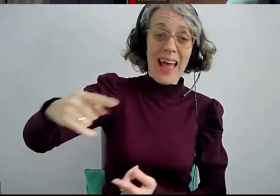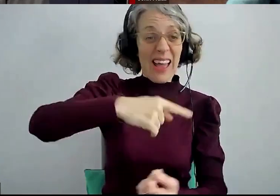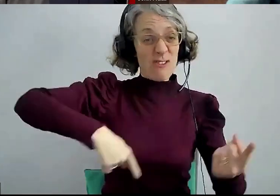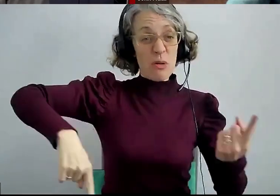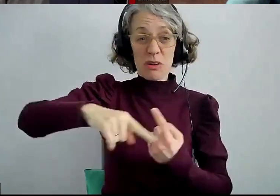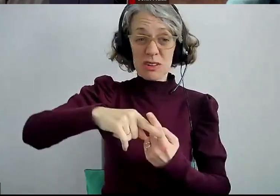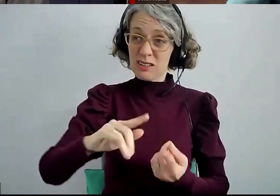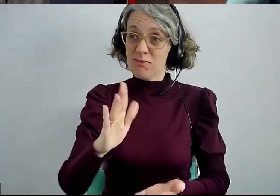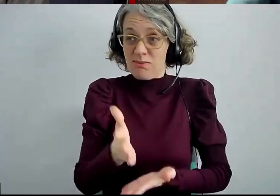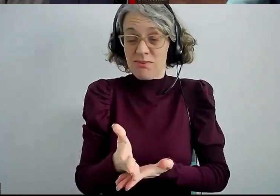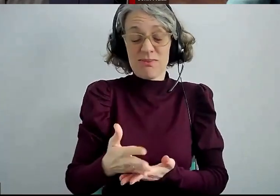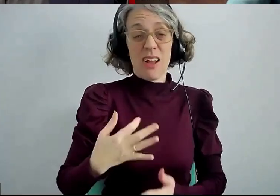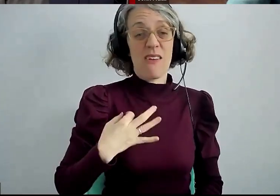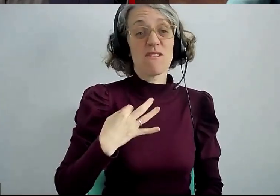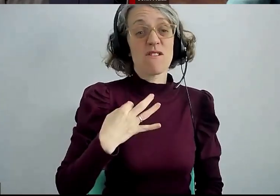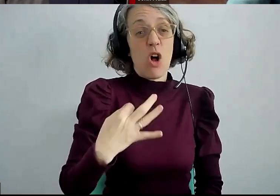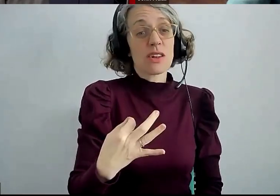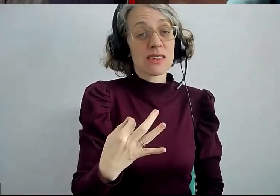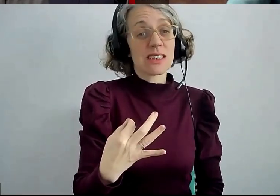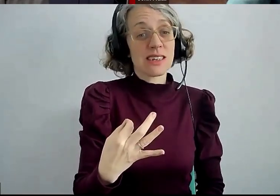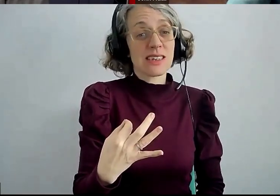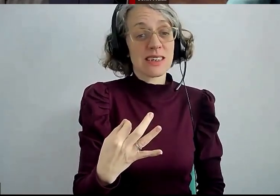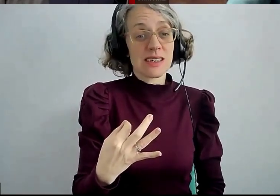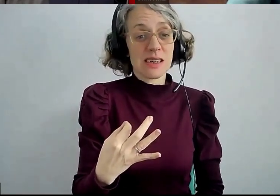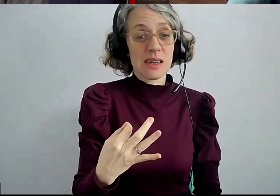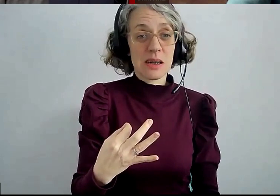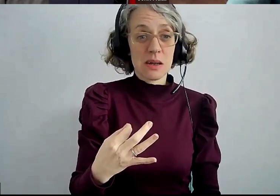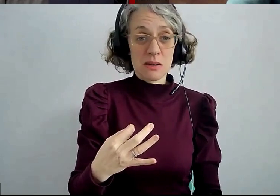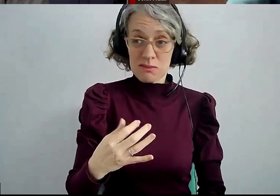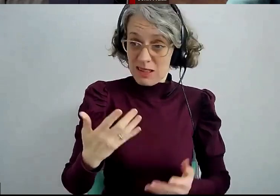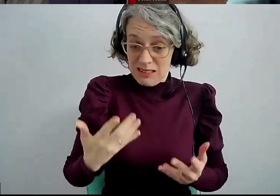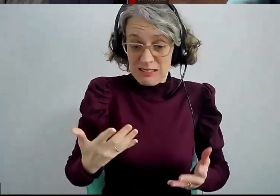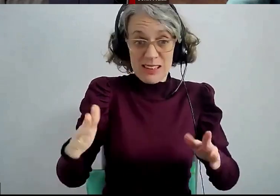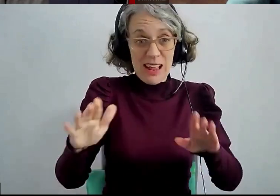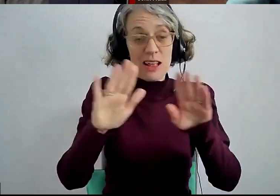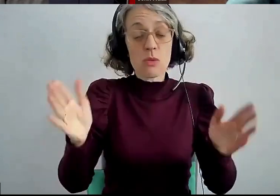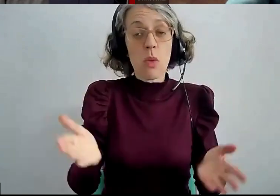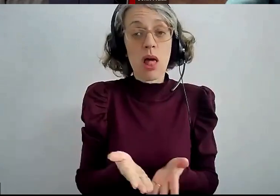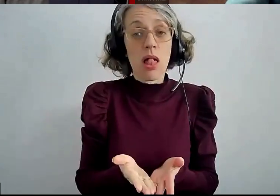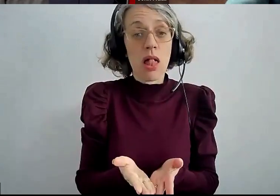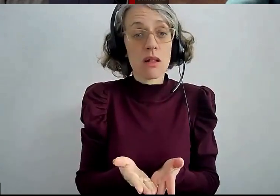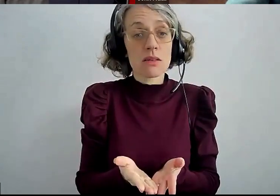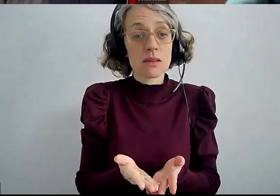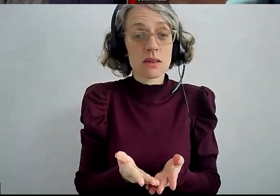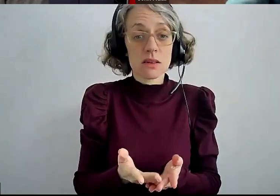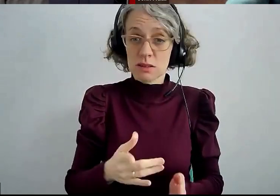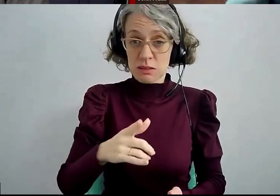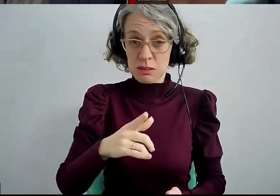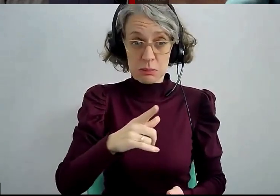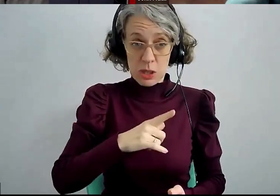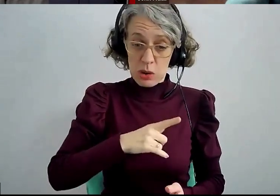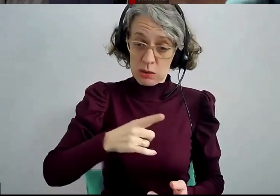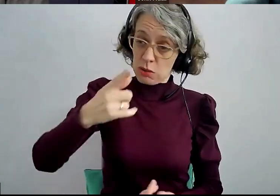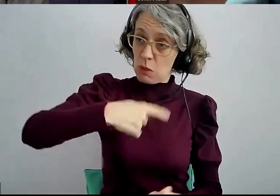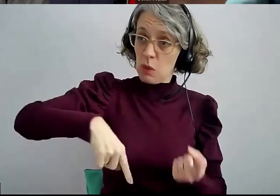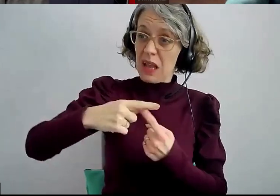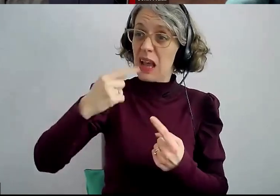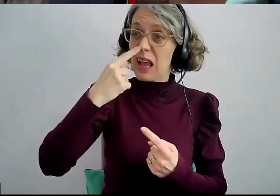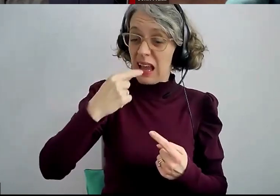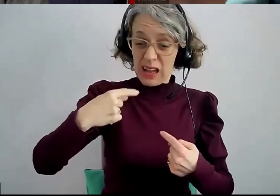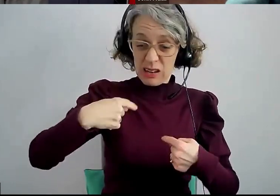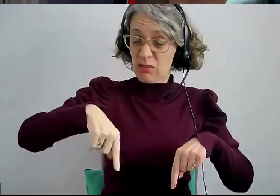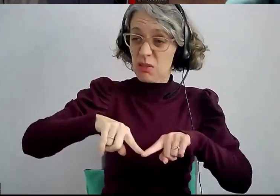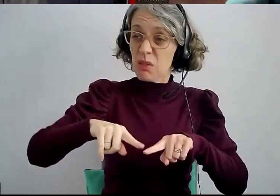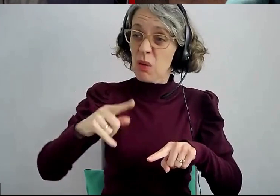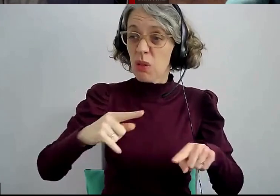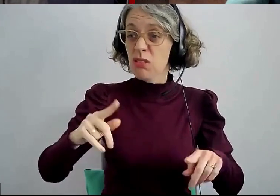volunteer, because we're in today's world, because we can all walk away. And